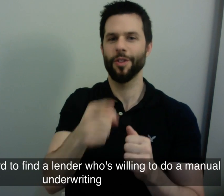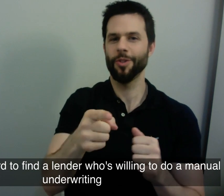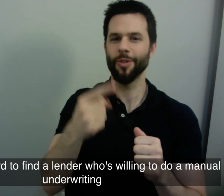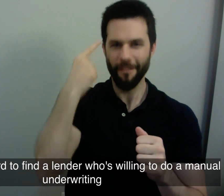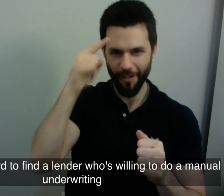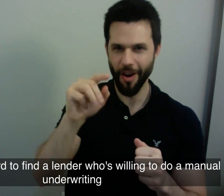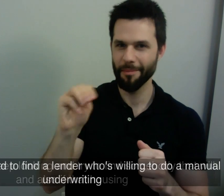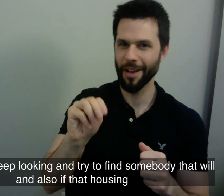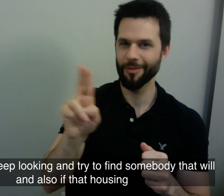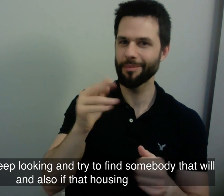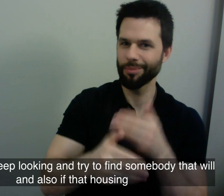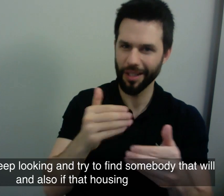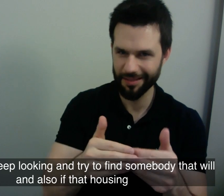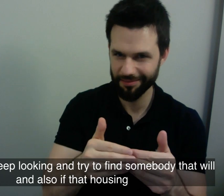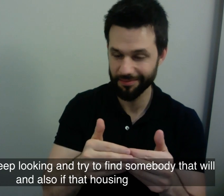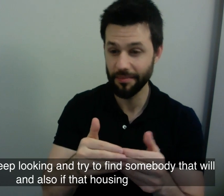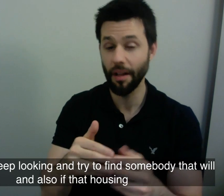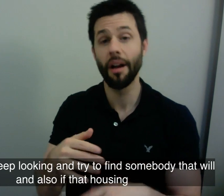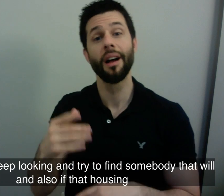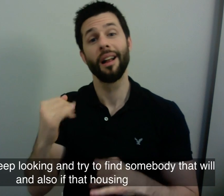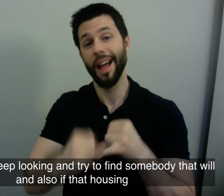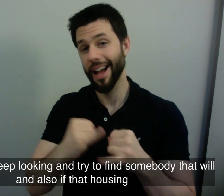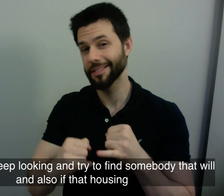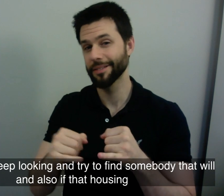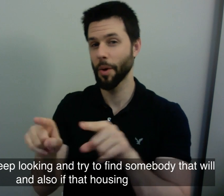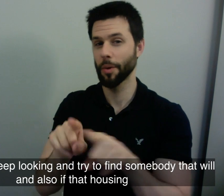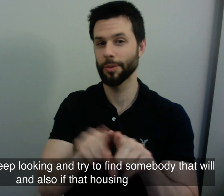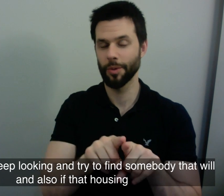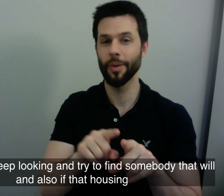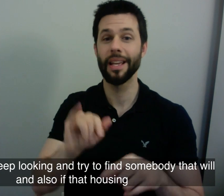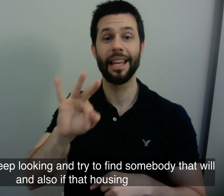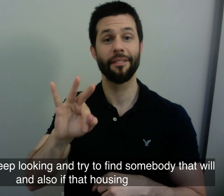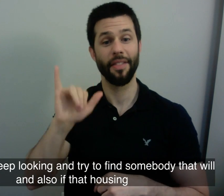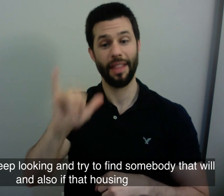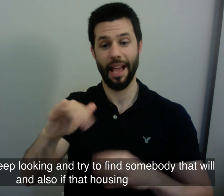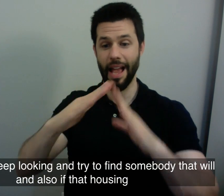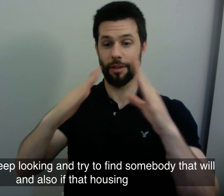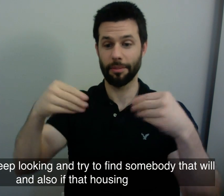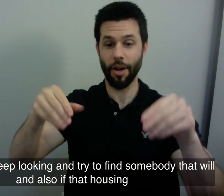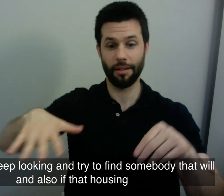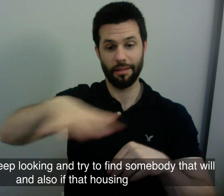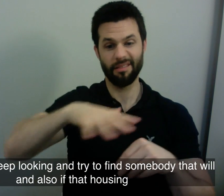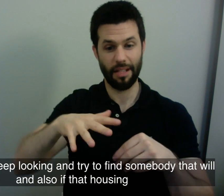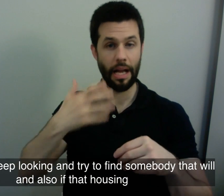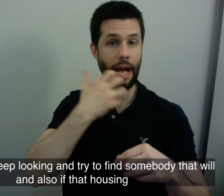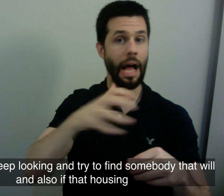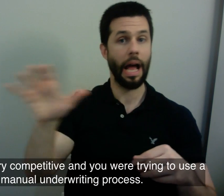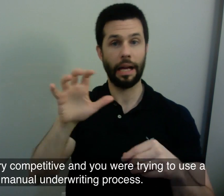manual underwriting process. But keep looking and try to find somebody that will. And also, if that housing market